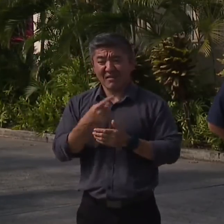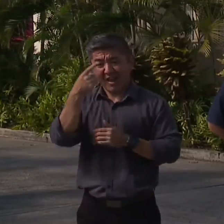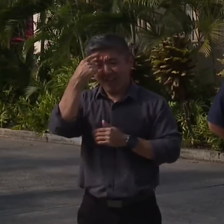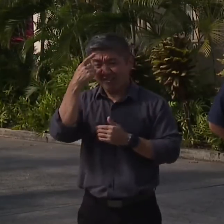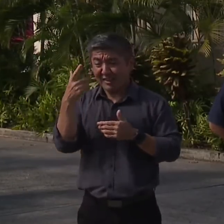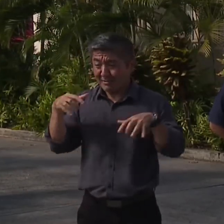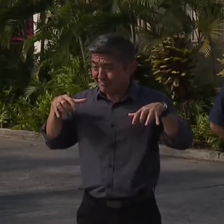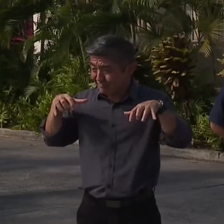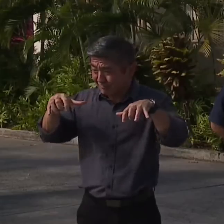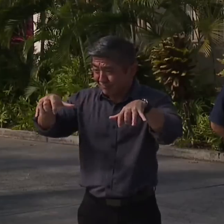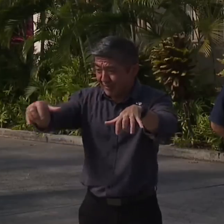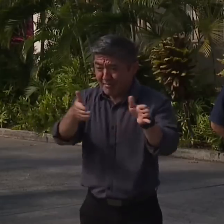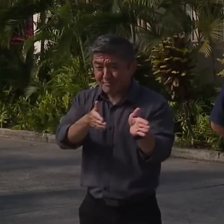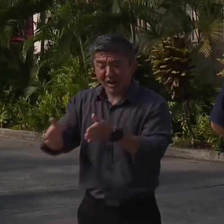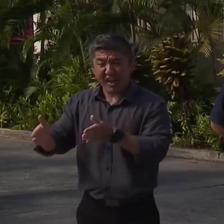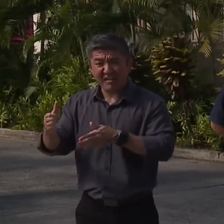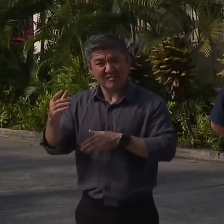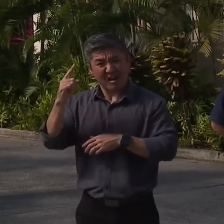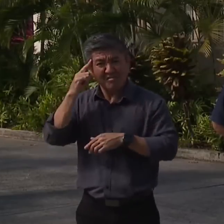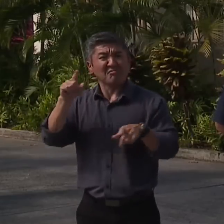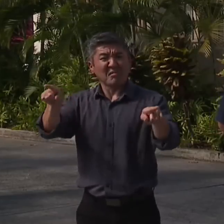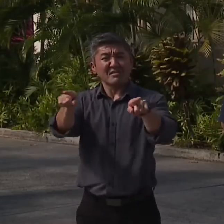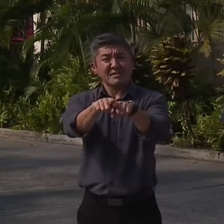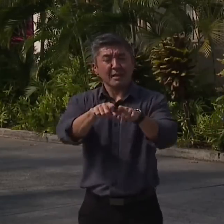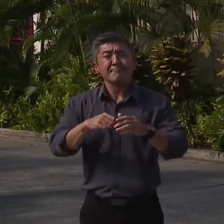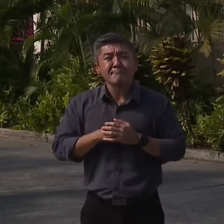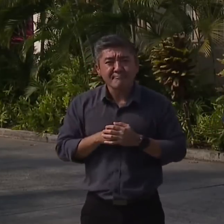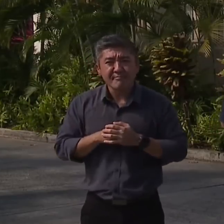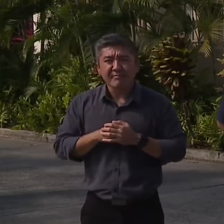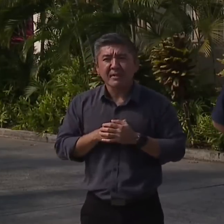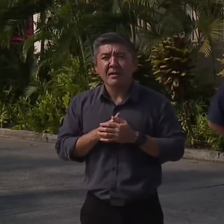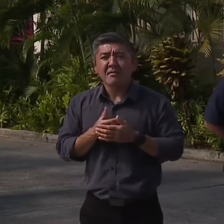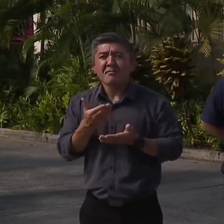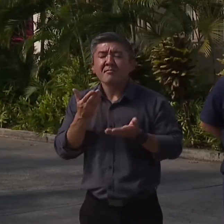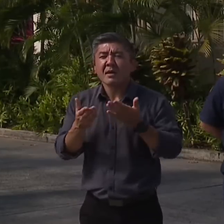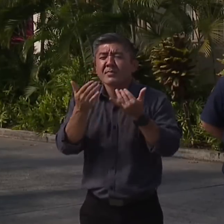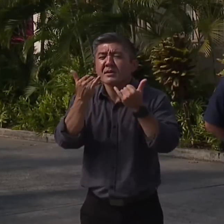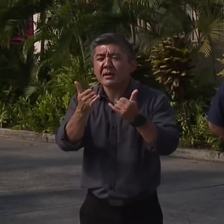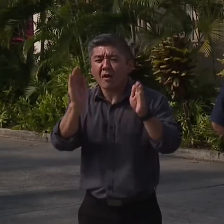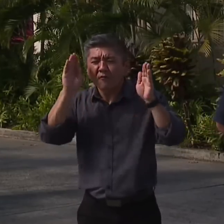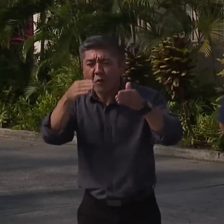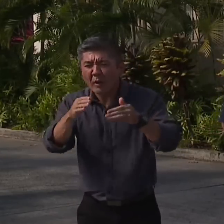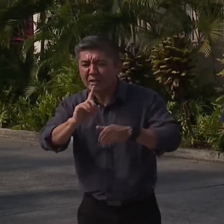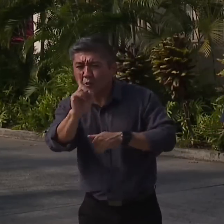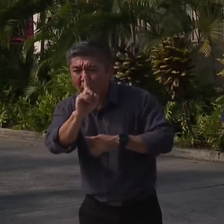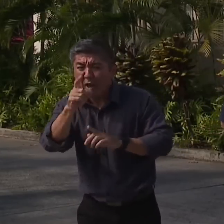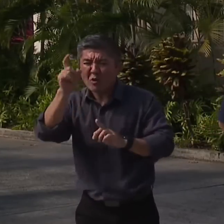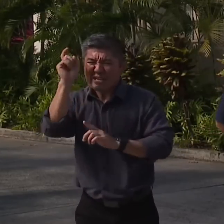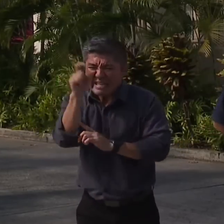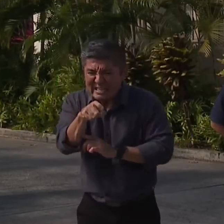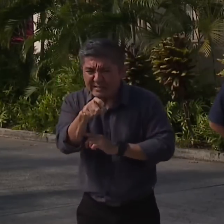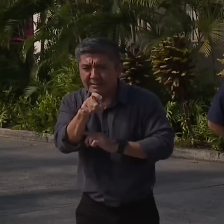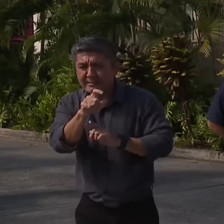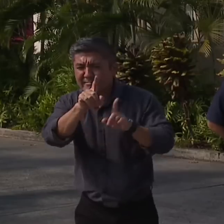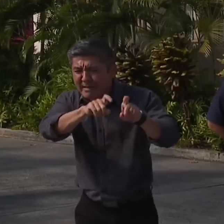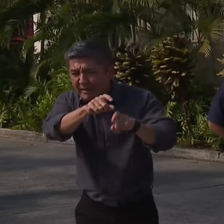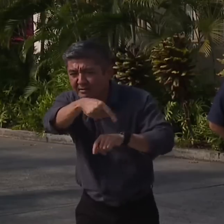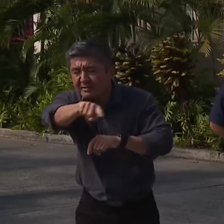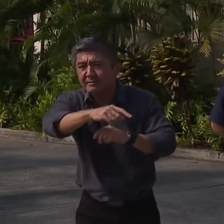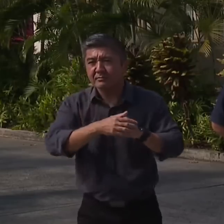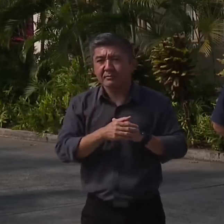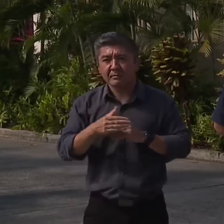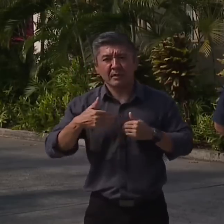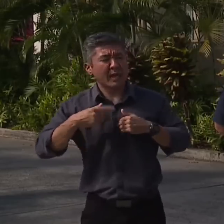repeat what we did, but perhaps do a little even more focusing in communities of need. We have a few reporters asking about